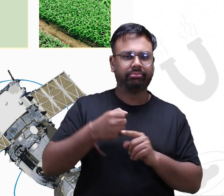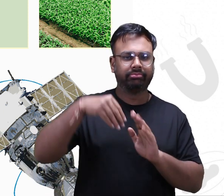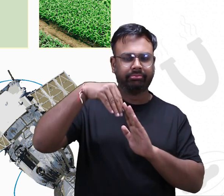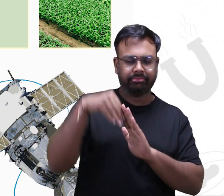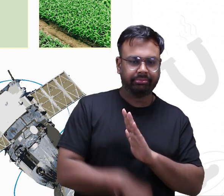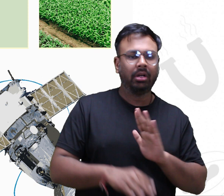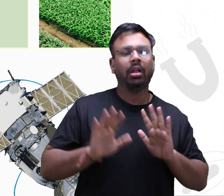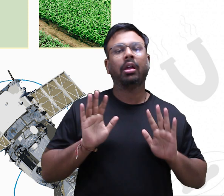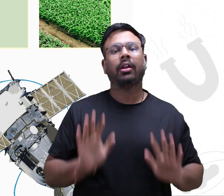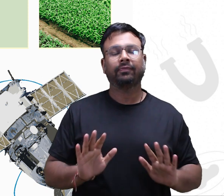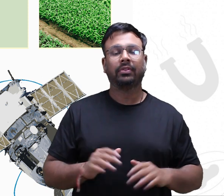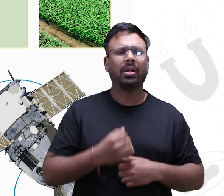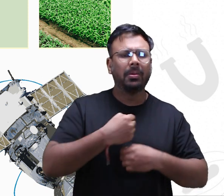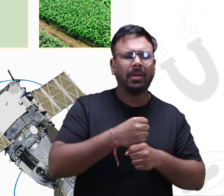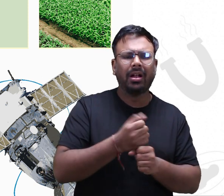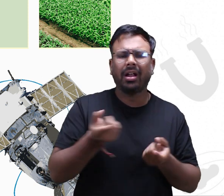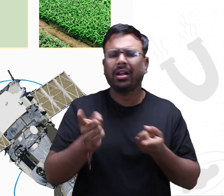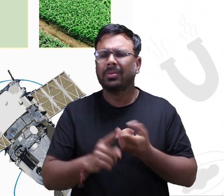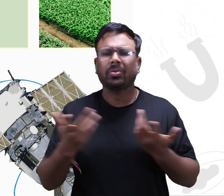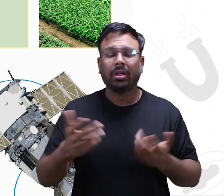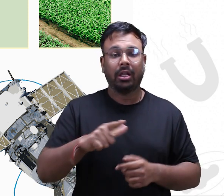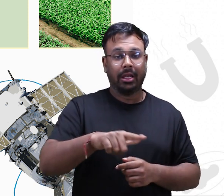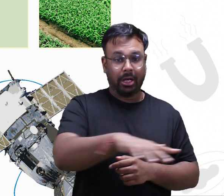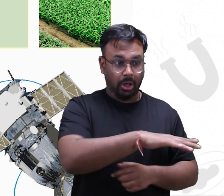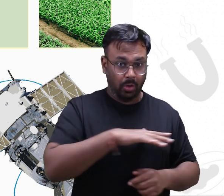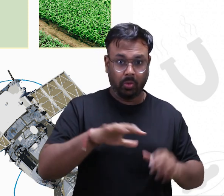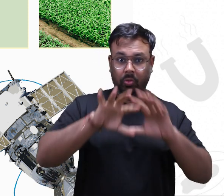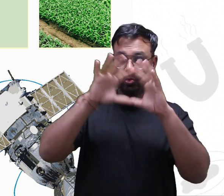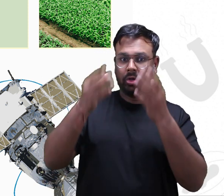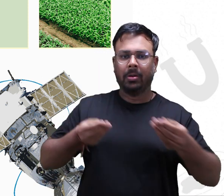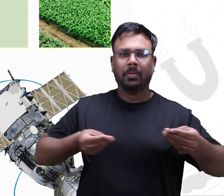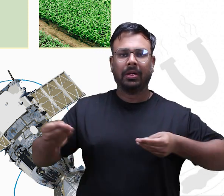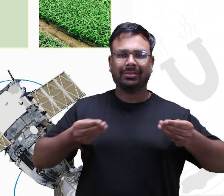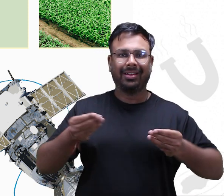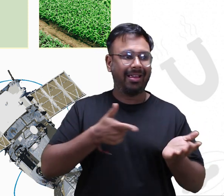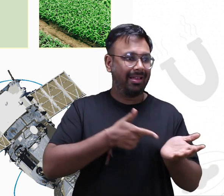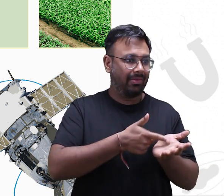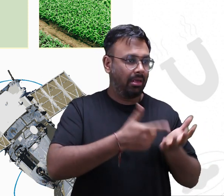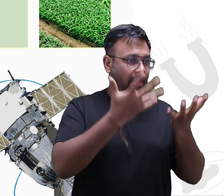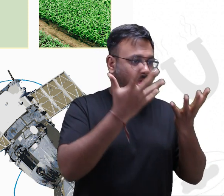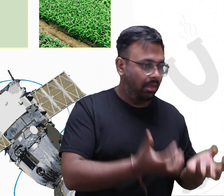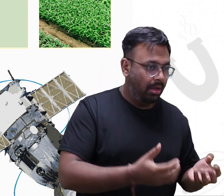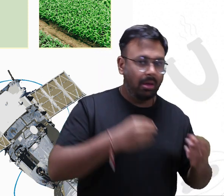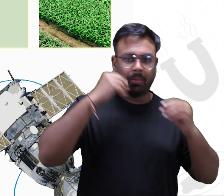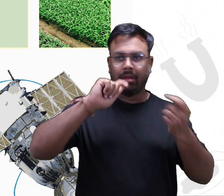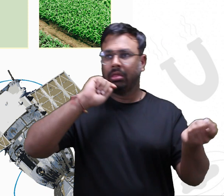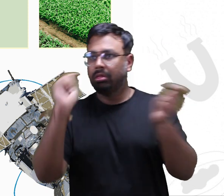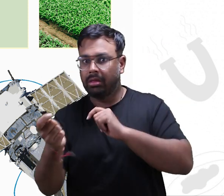impact: productivity. Cyclone disrupt local and global markets,